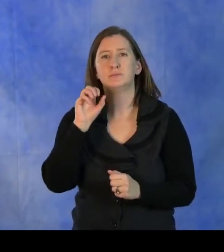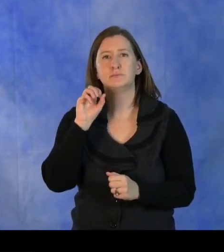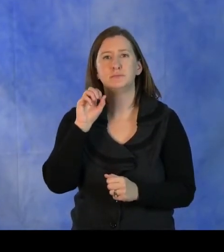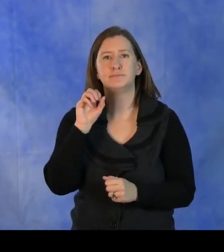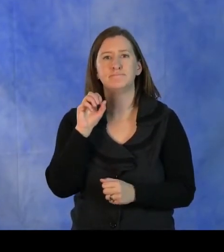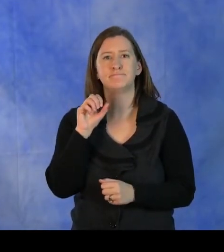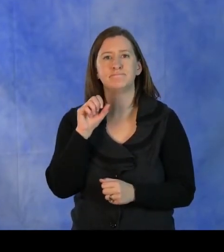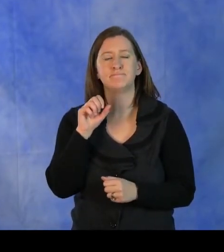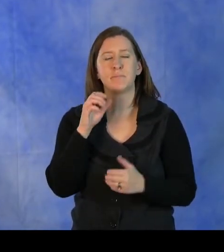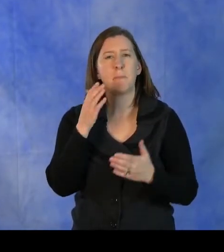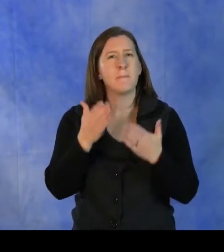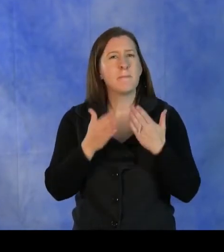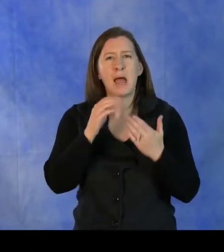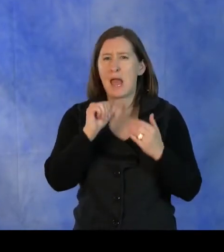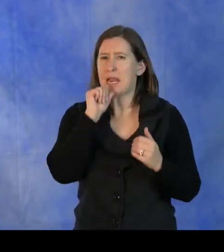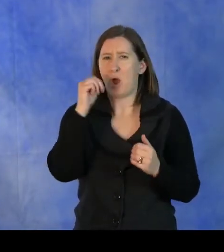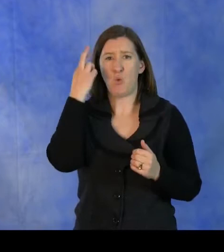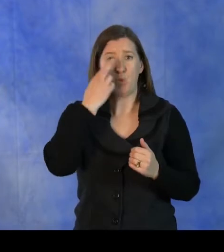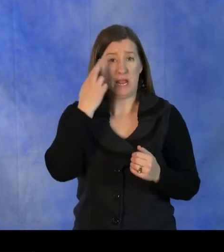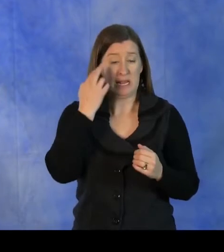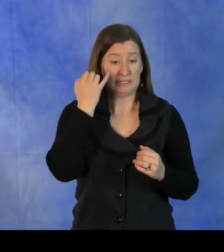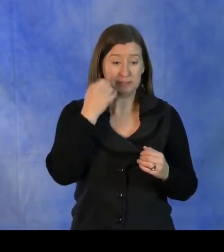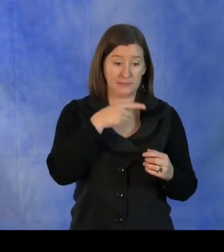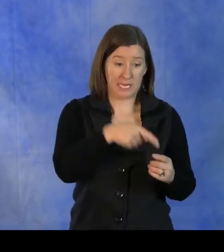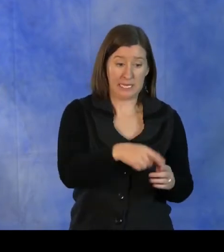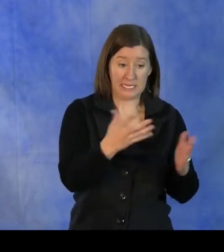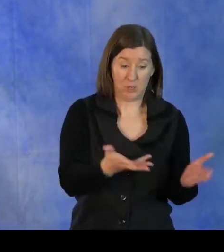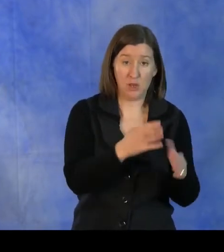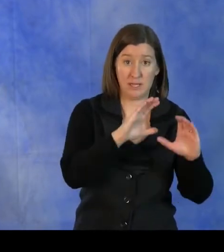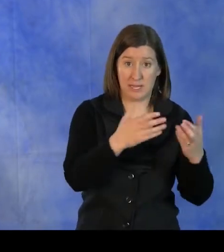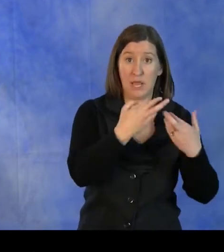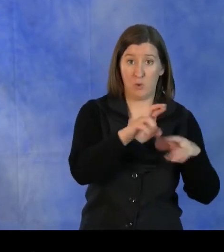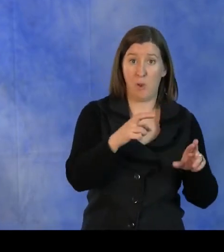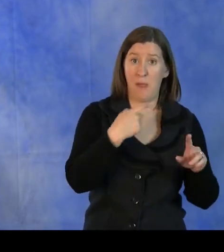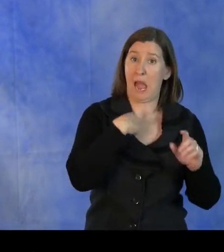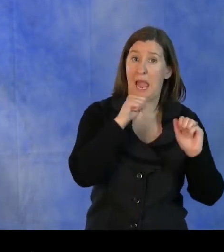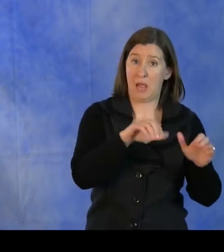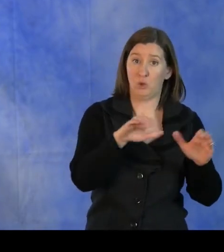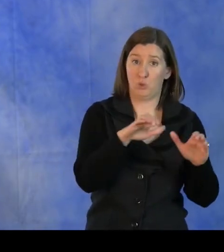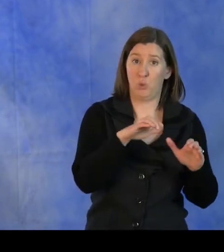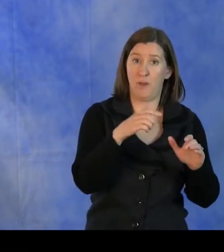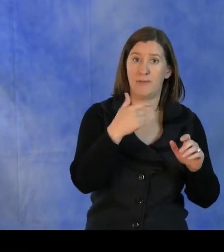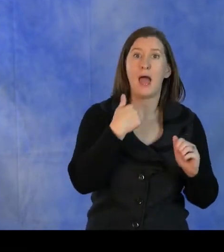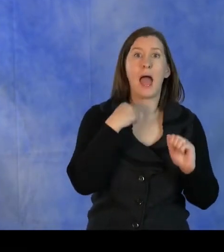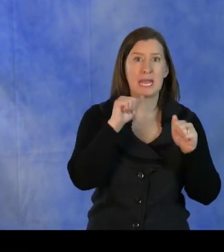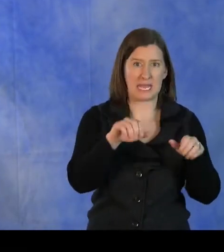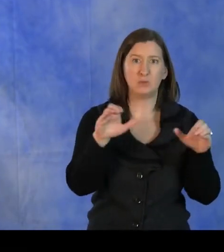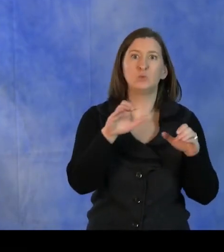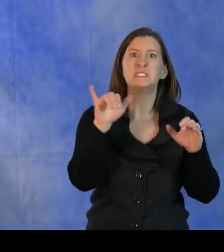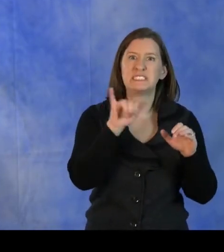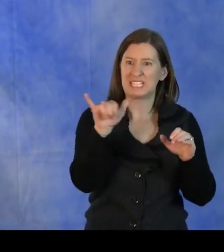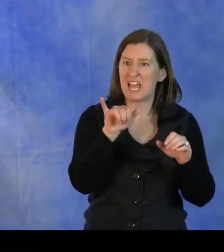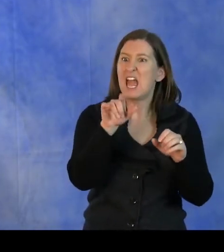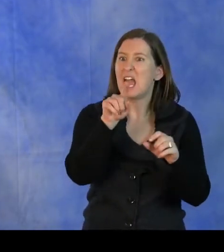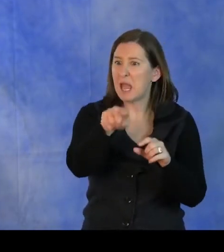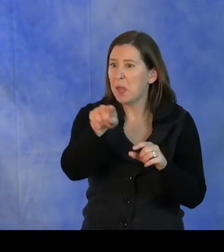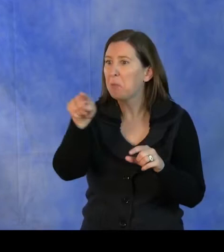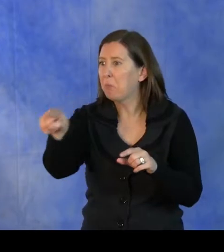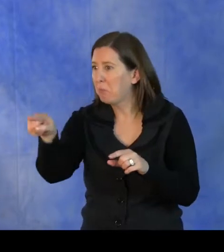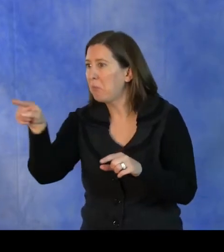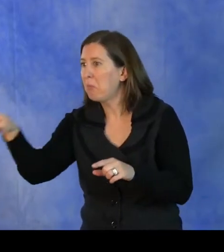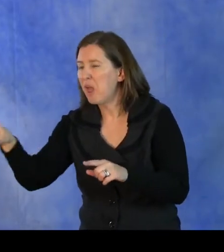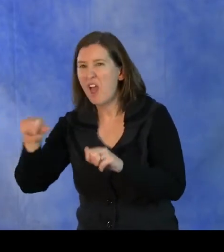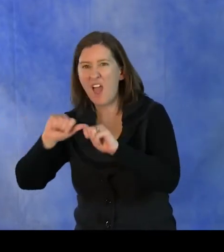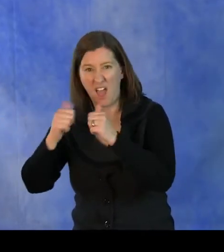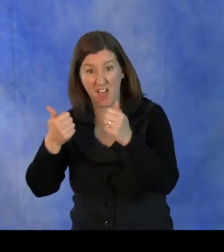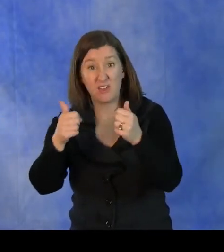with disabilities, or maybe they don't realize that in the classroom we have to do these things, that